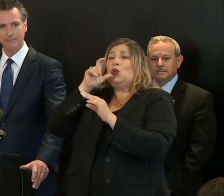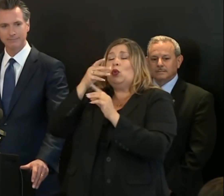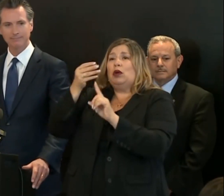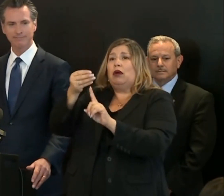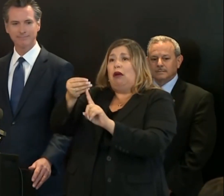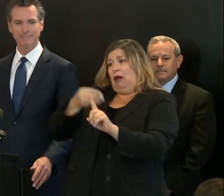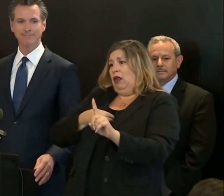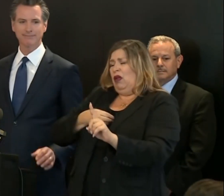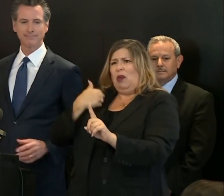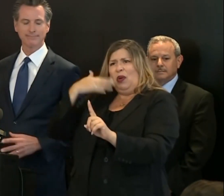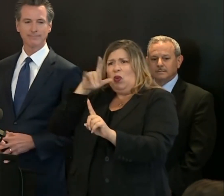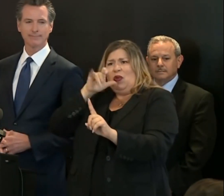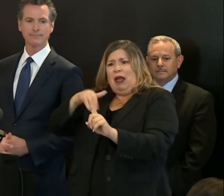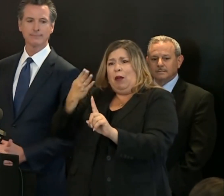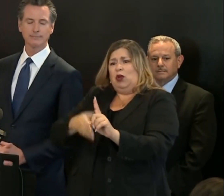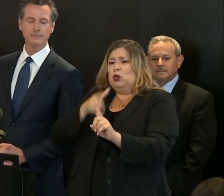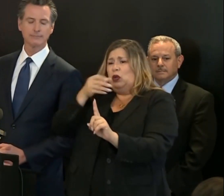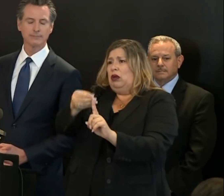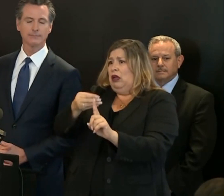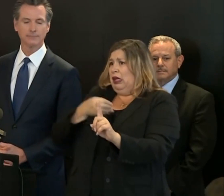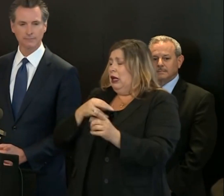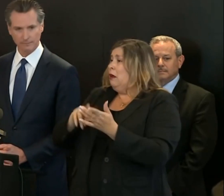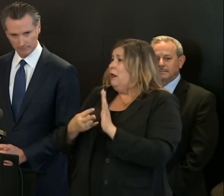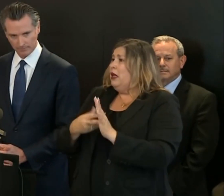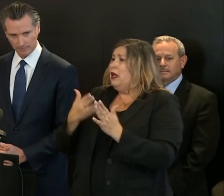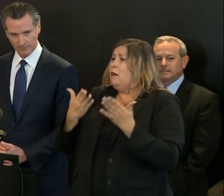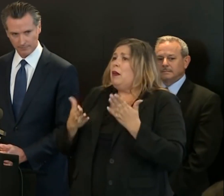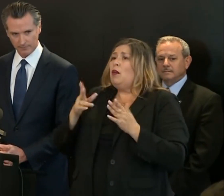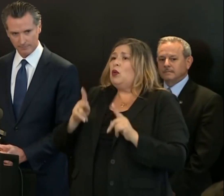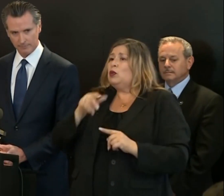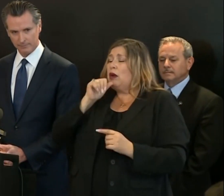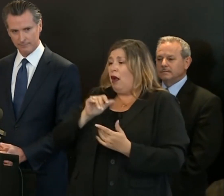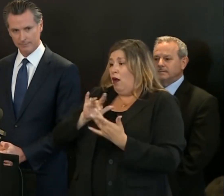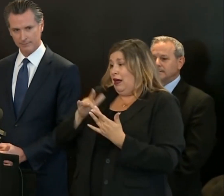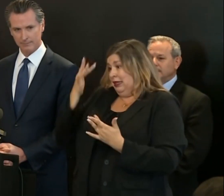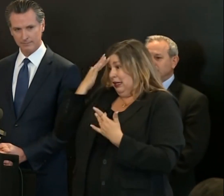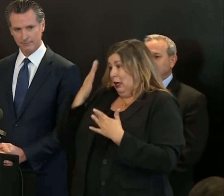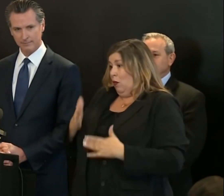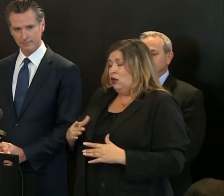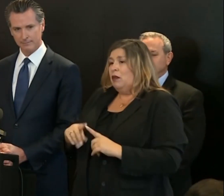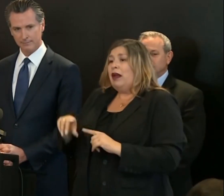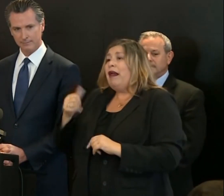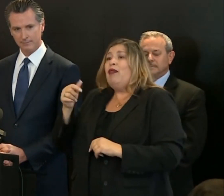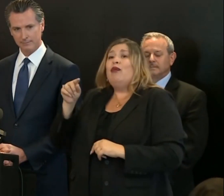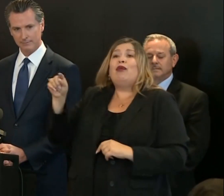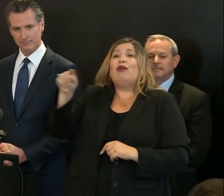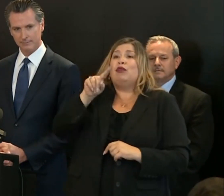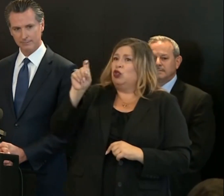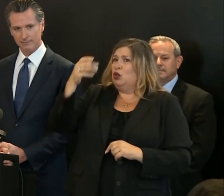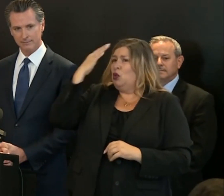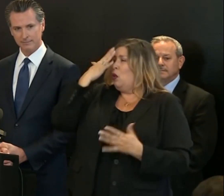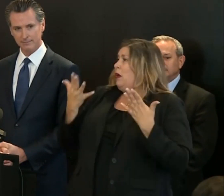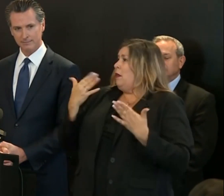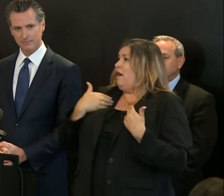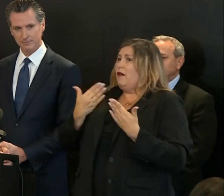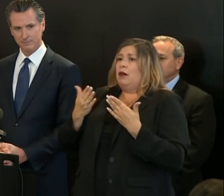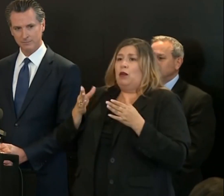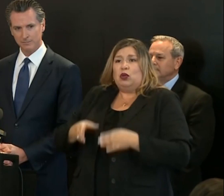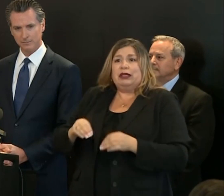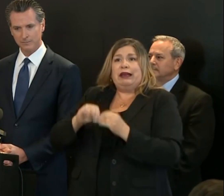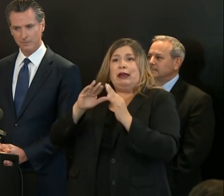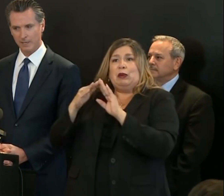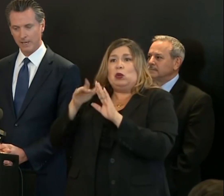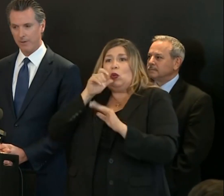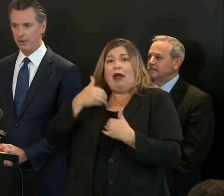that person is. So should people who didn't necessarily contact the sick person know that there are other people in their community who may have